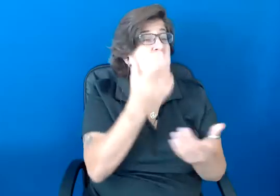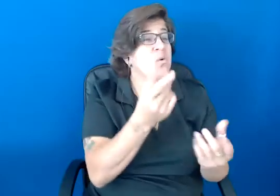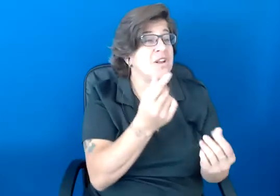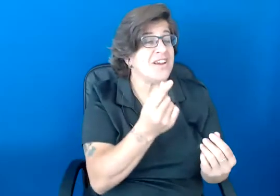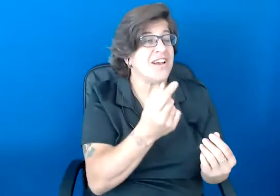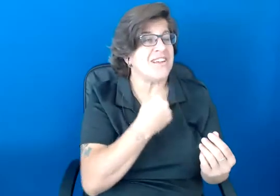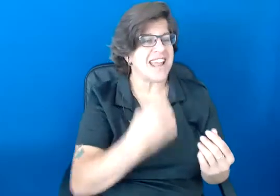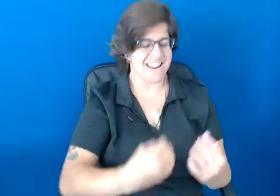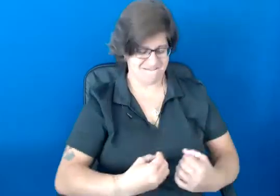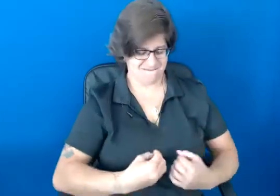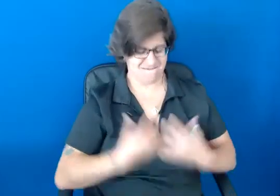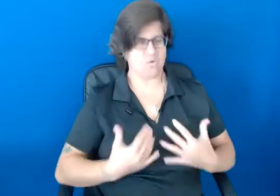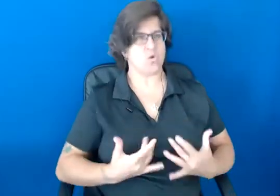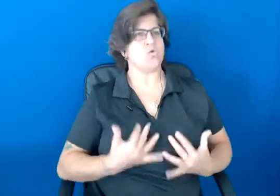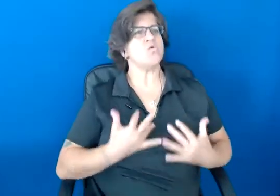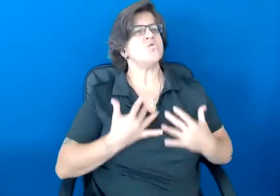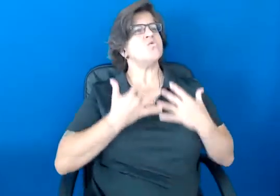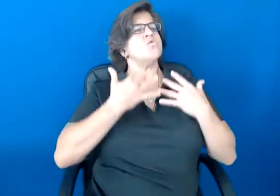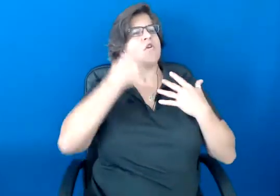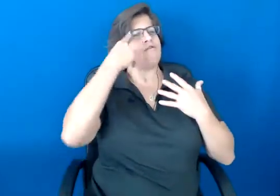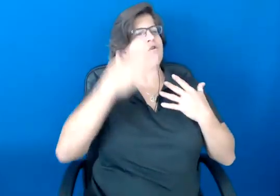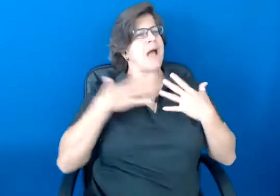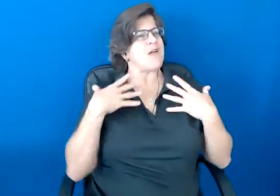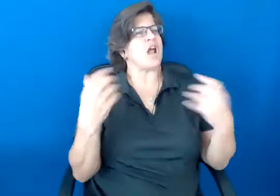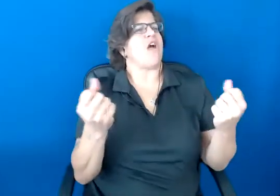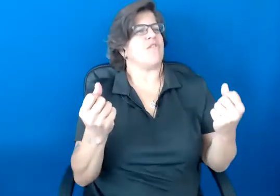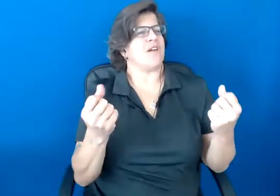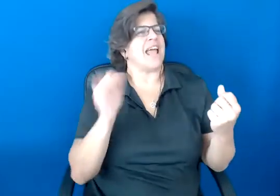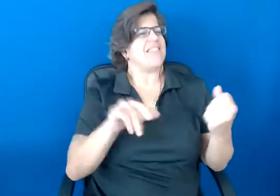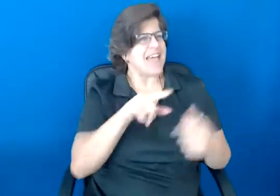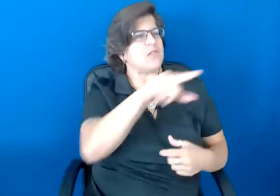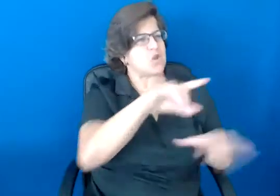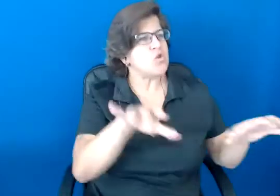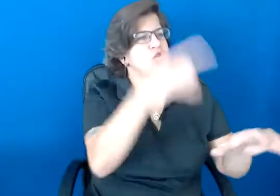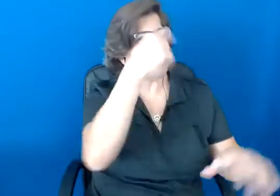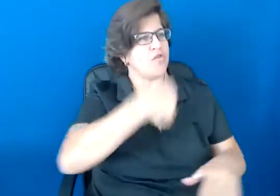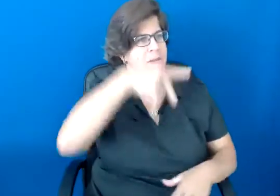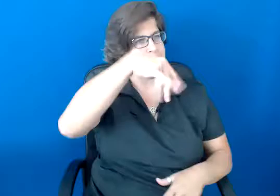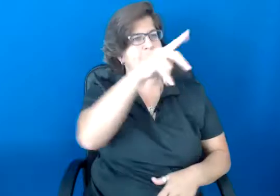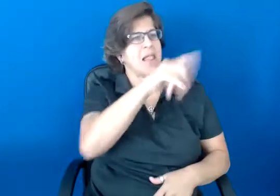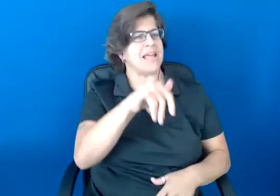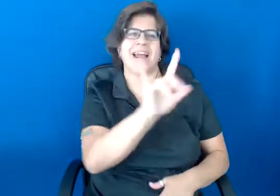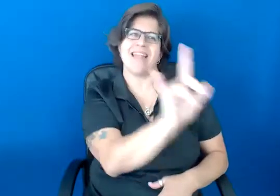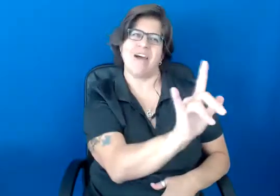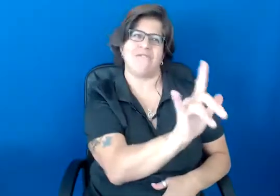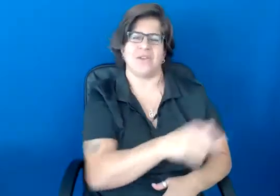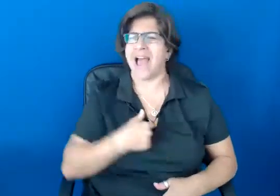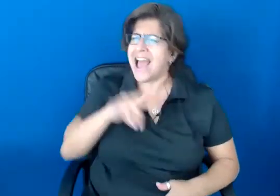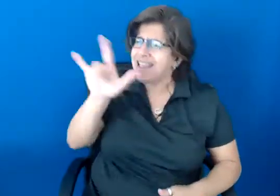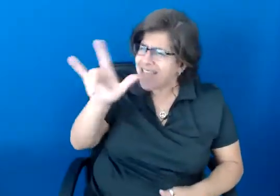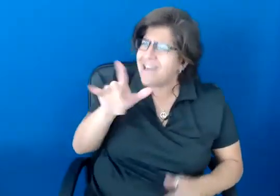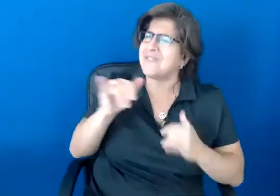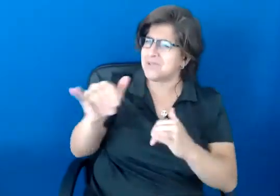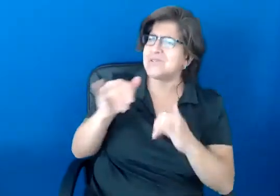It fires me up for recovery. That's what you do for me, Polly, and I love you. I love